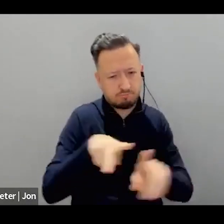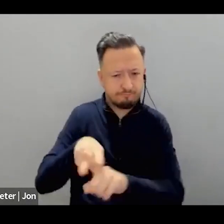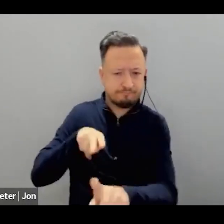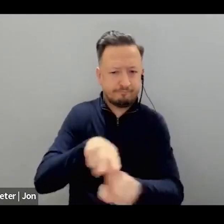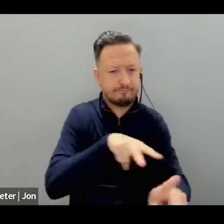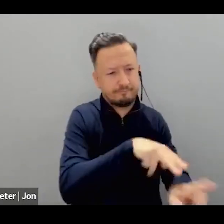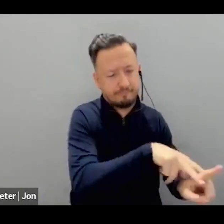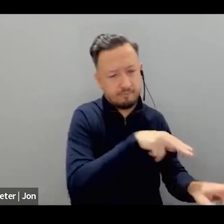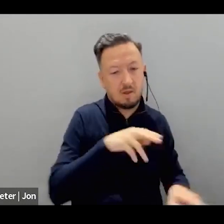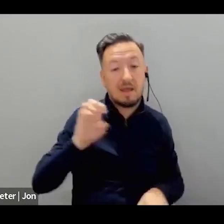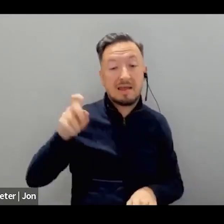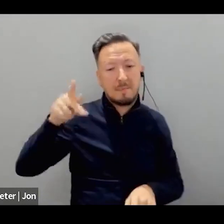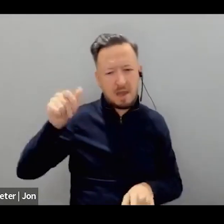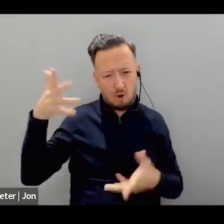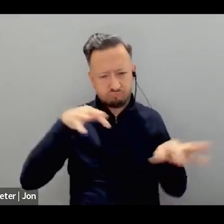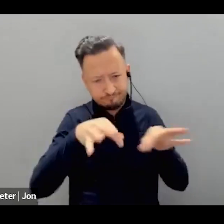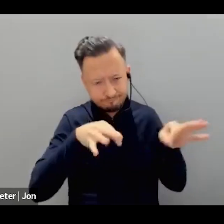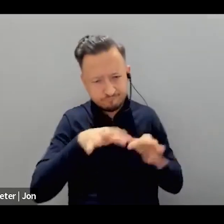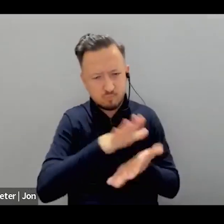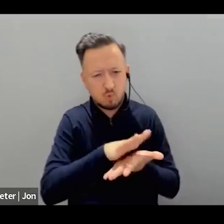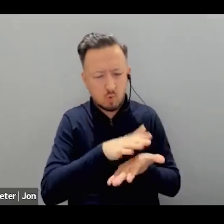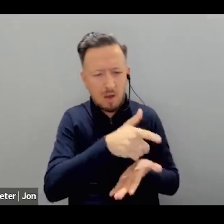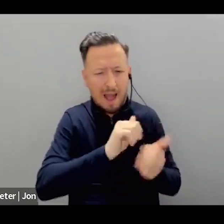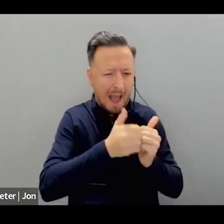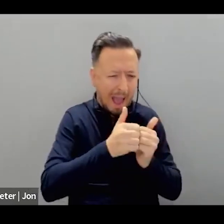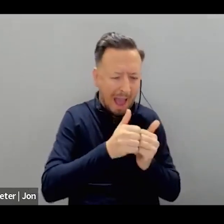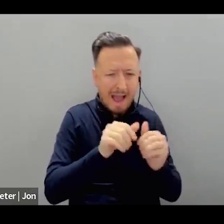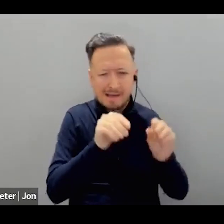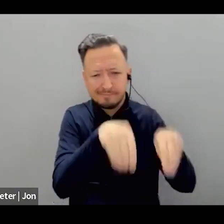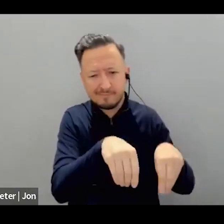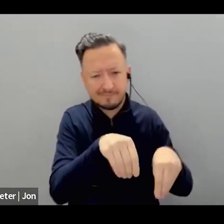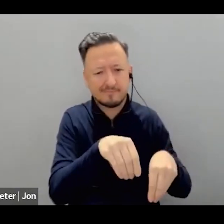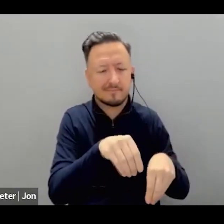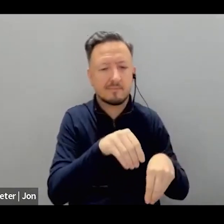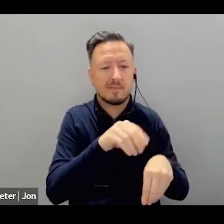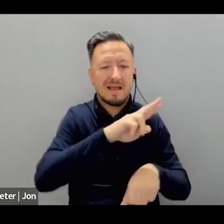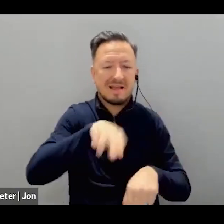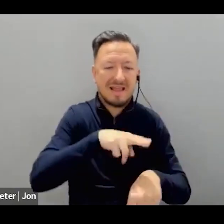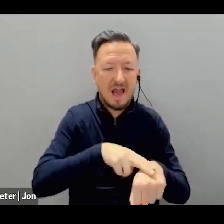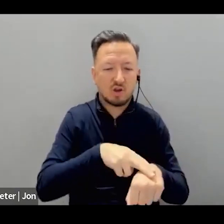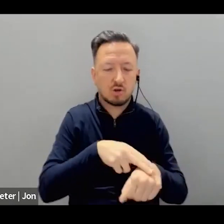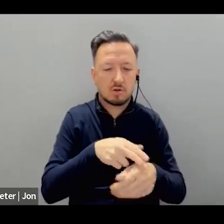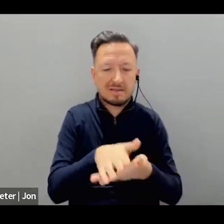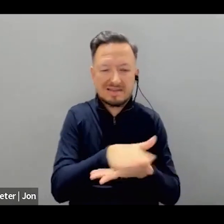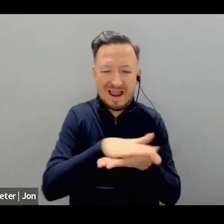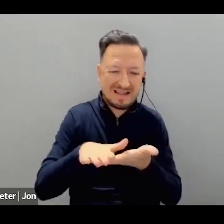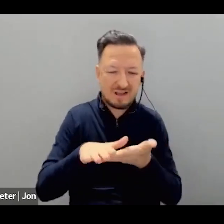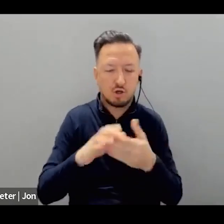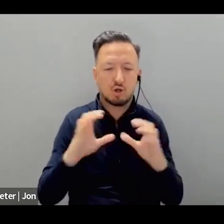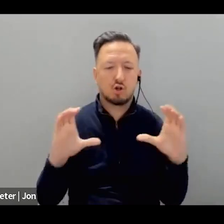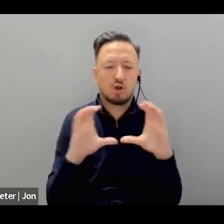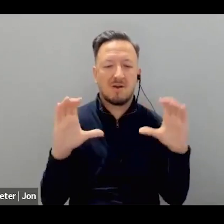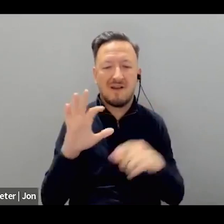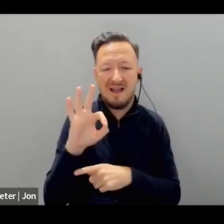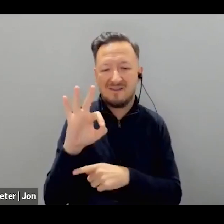has provided schools guidance that includes the installation of National Sanitation Foundation certified